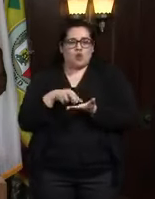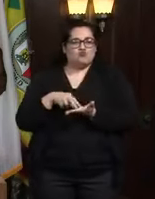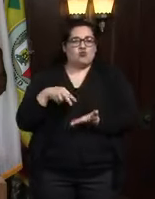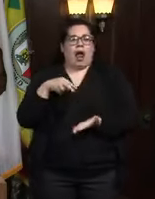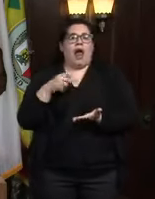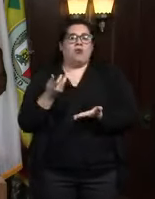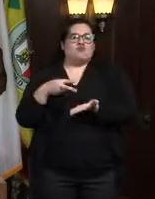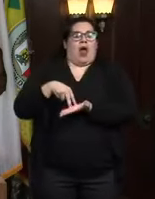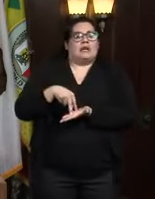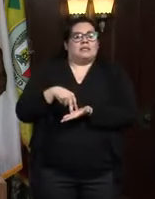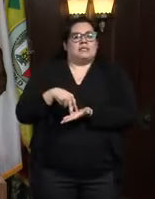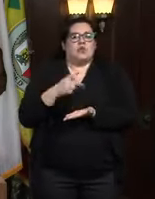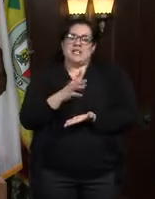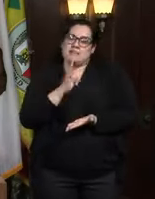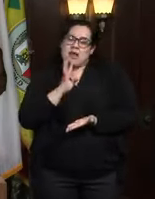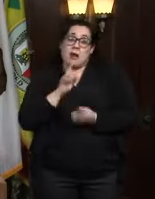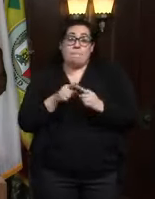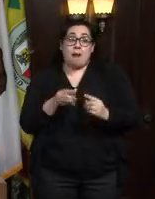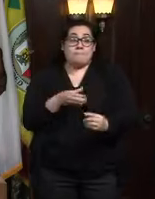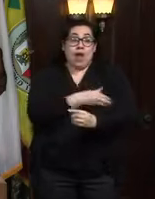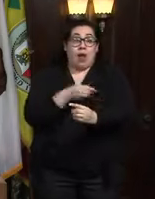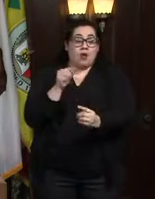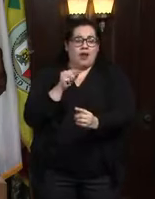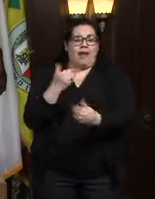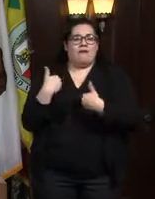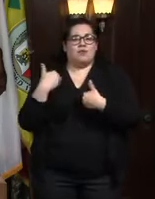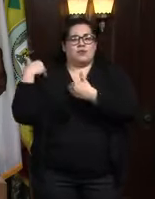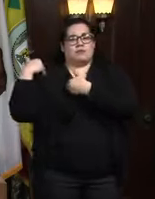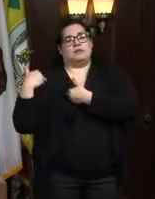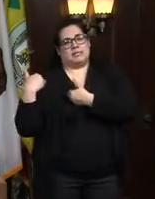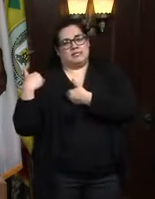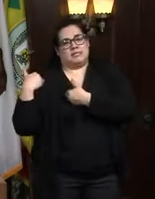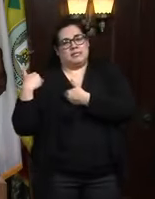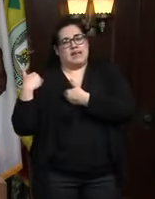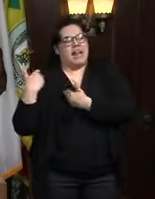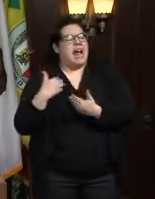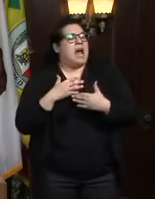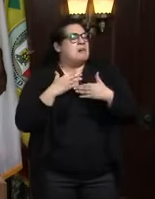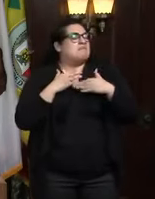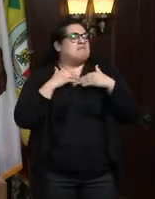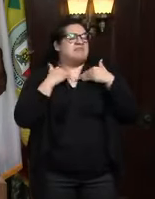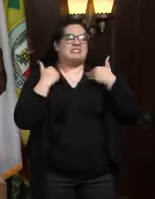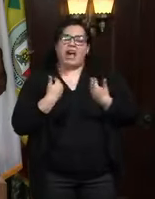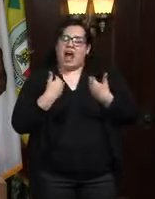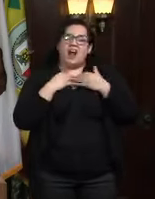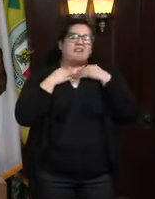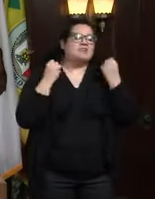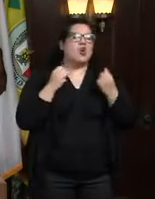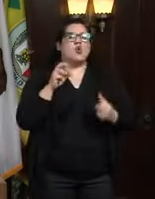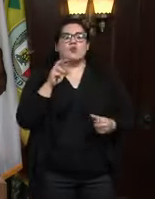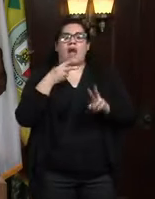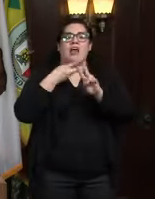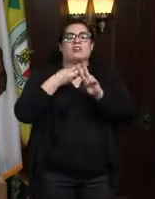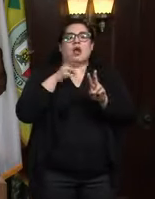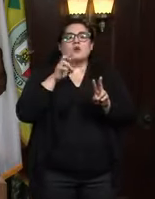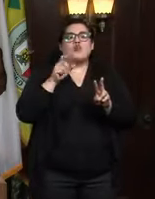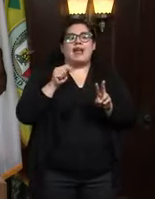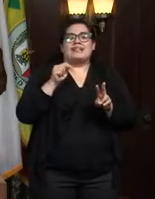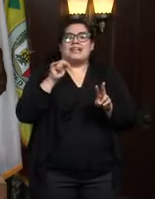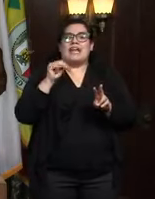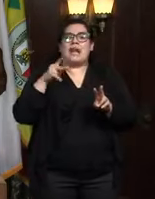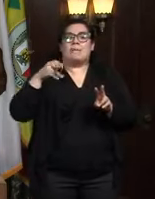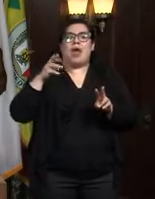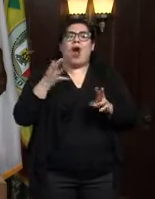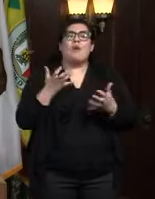up. But power has a responsibility. And I'm tired of hashtagging rest in power. I want to live in